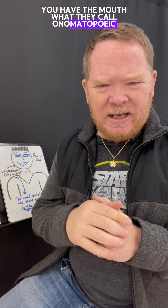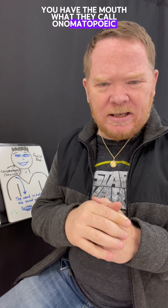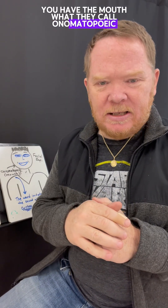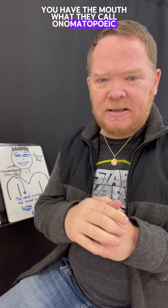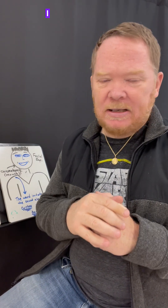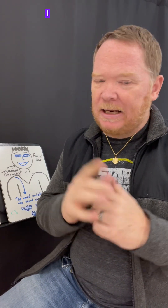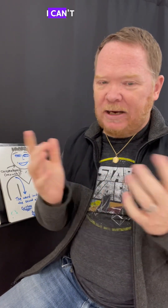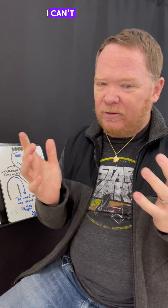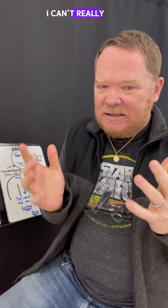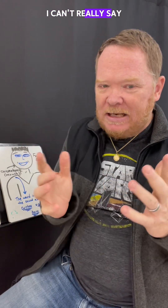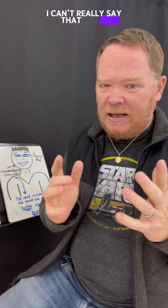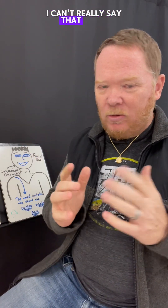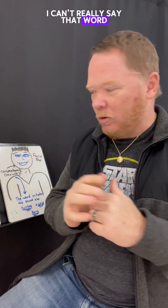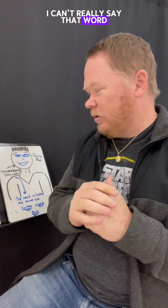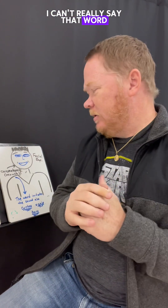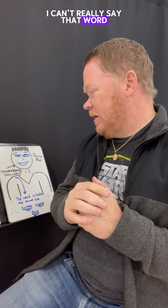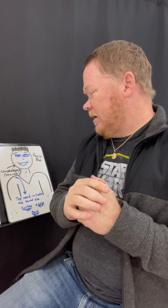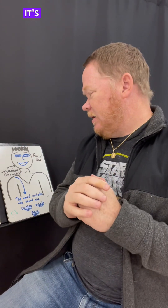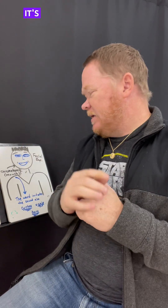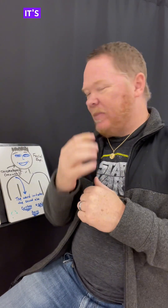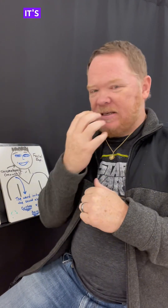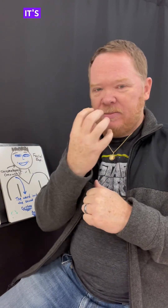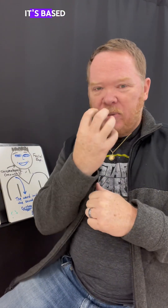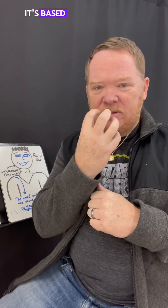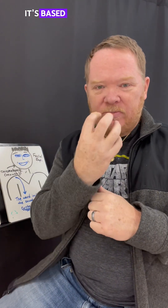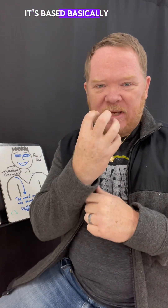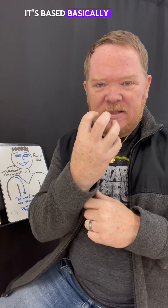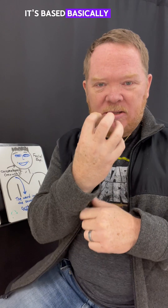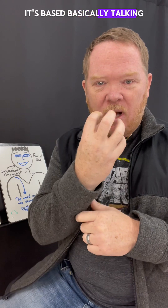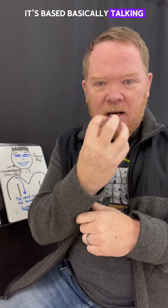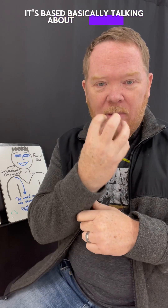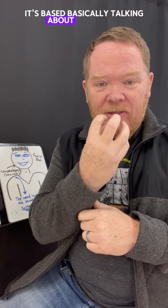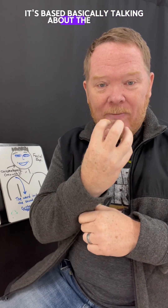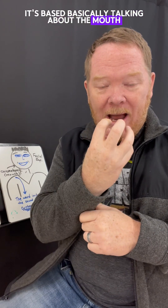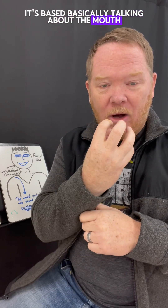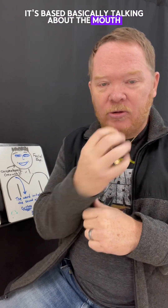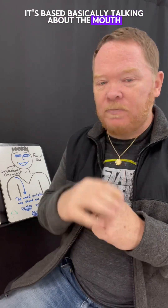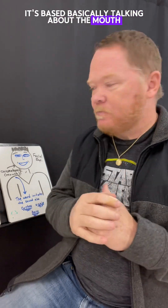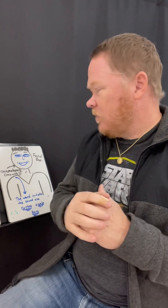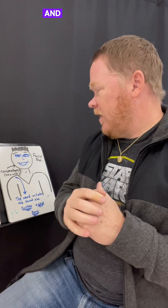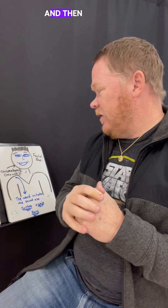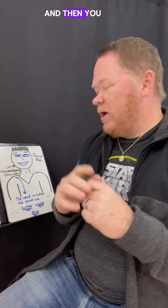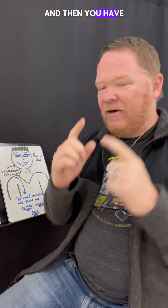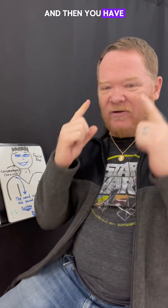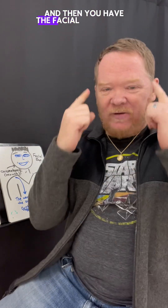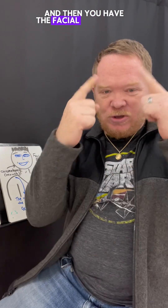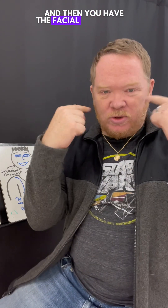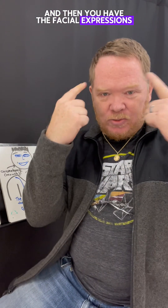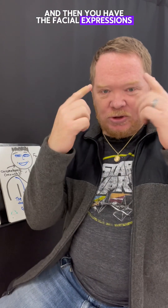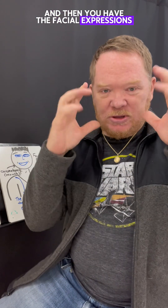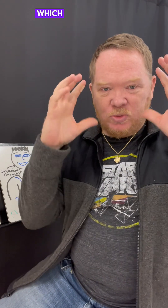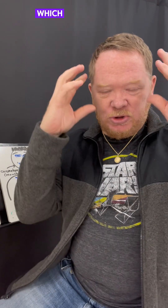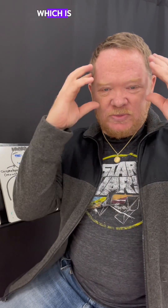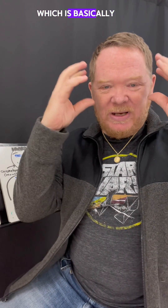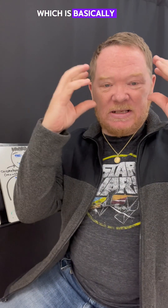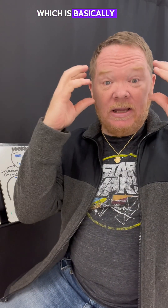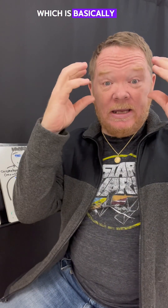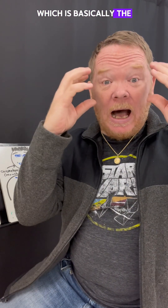onomatopoeic. I can't really say that word. It's basically talking about the mouth. And then you have the facial expressions, which is basically the